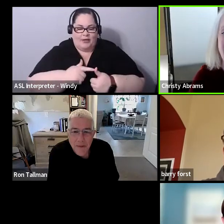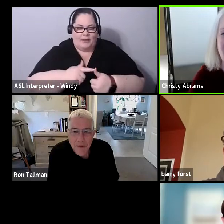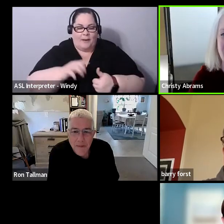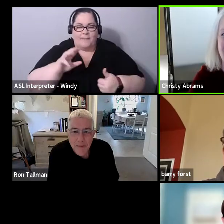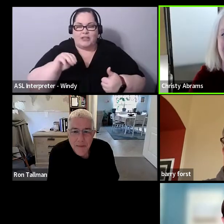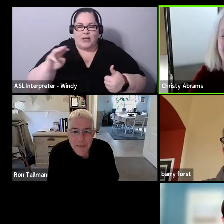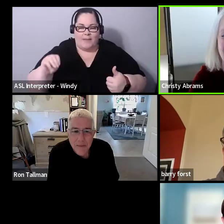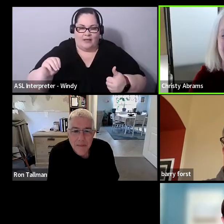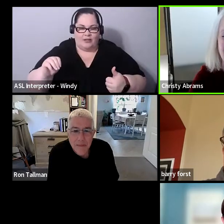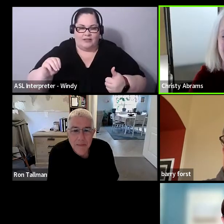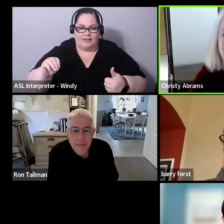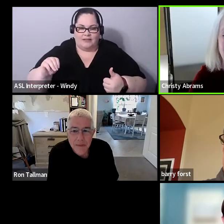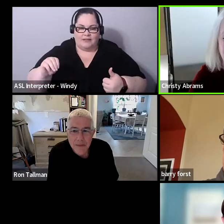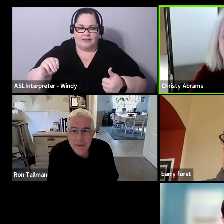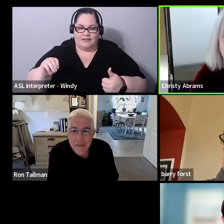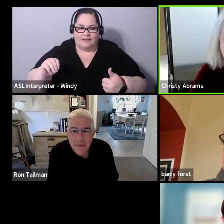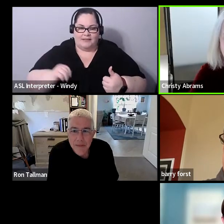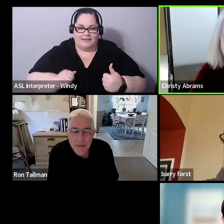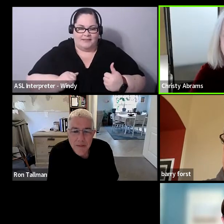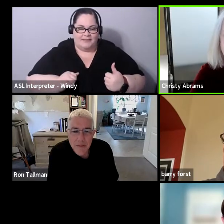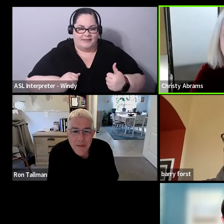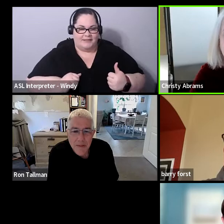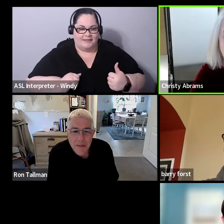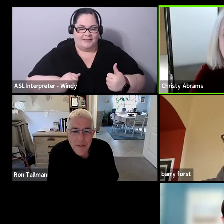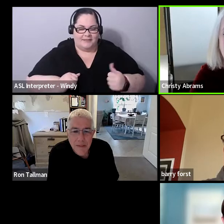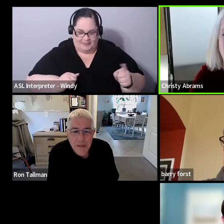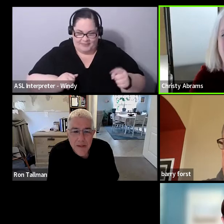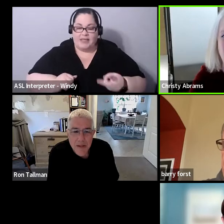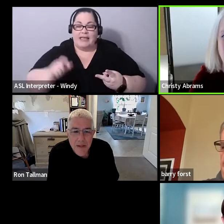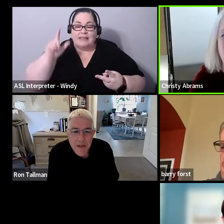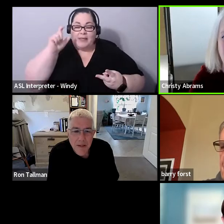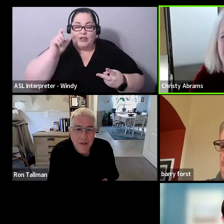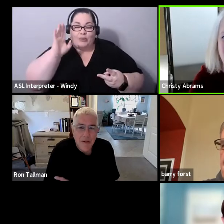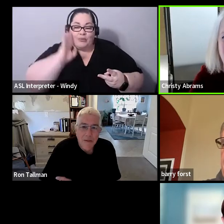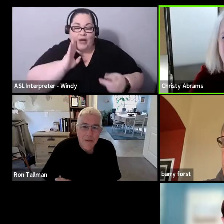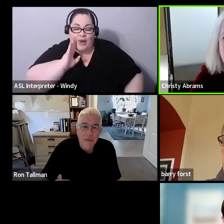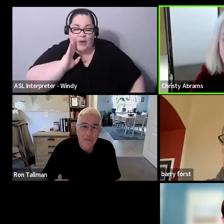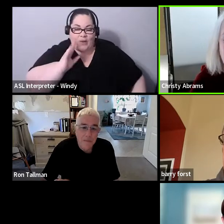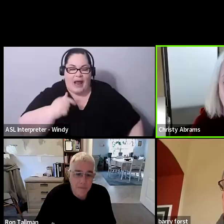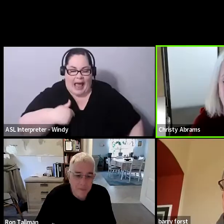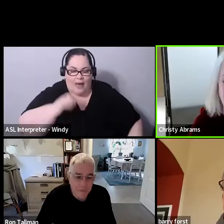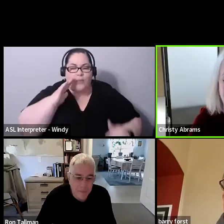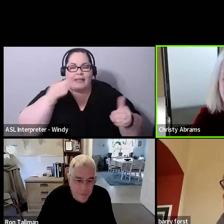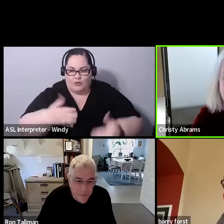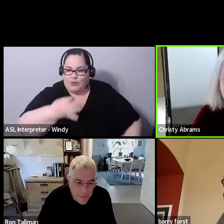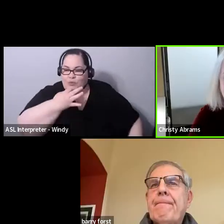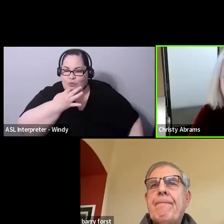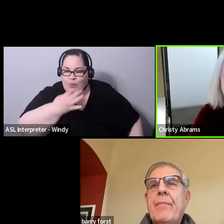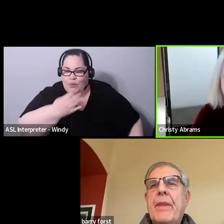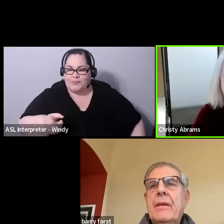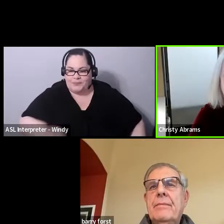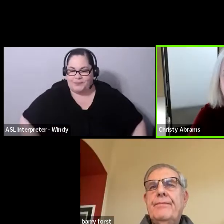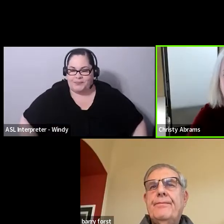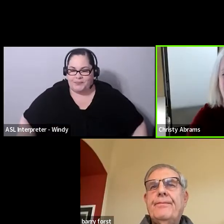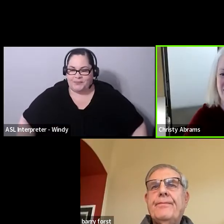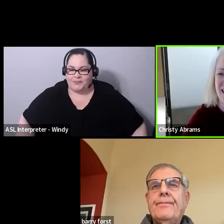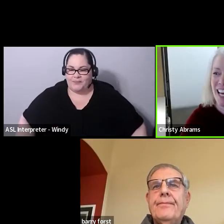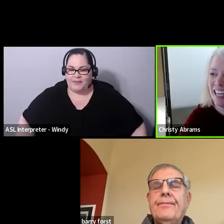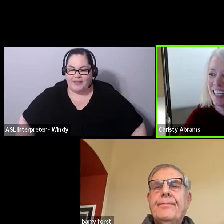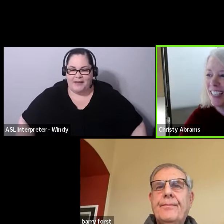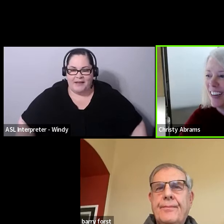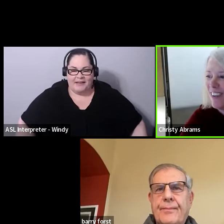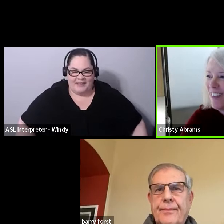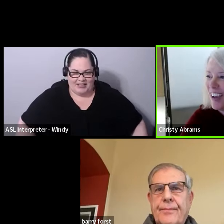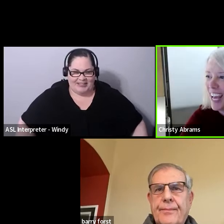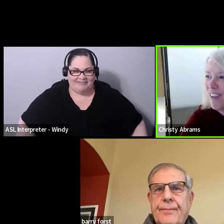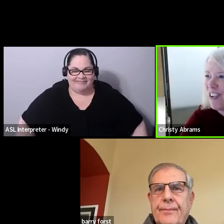Michelle Michaels. Present. And Spencer Brown, who I'll be introducing shortly, is here with us